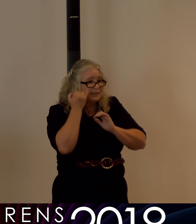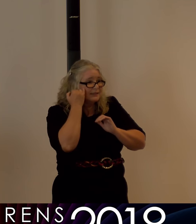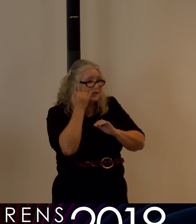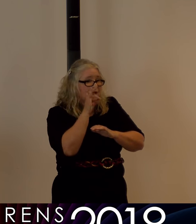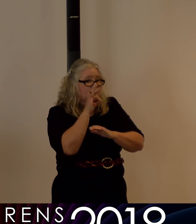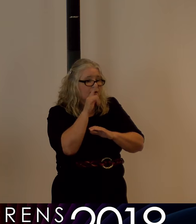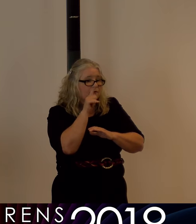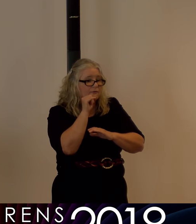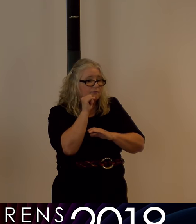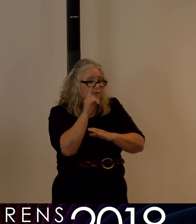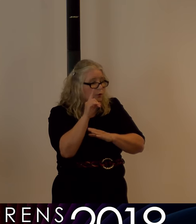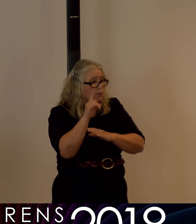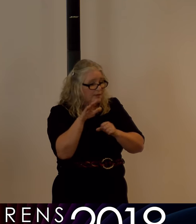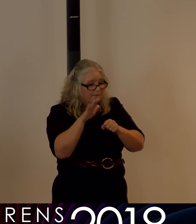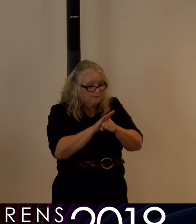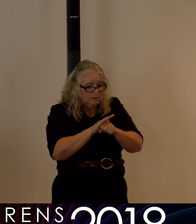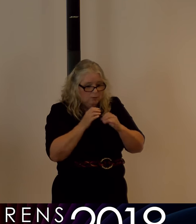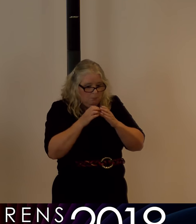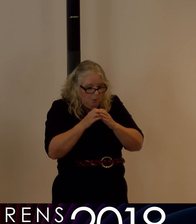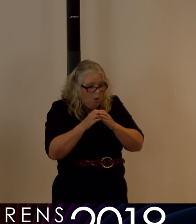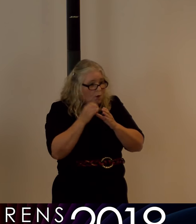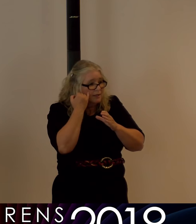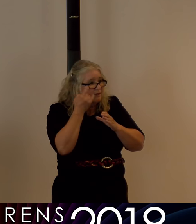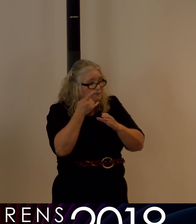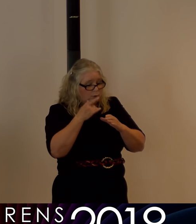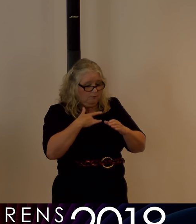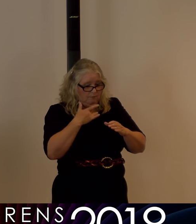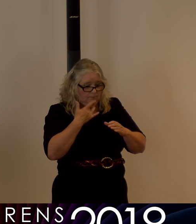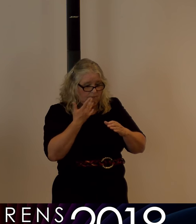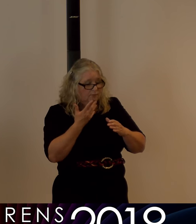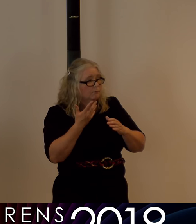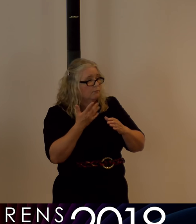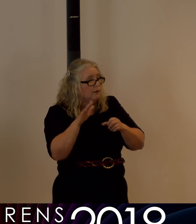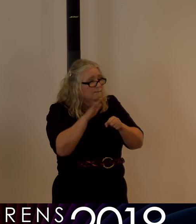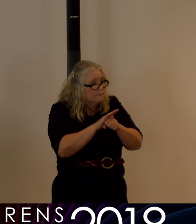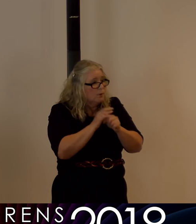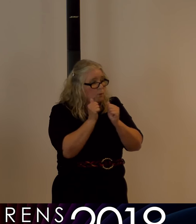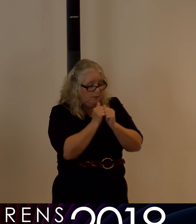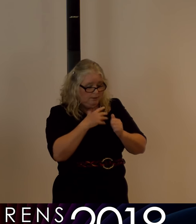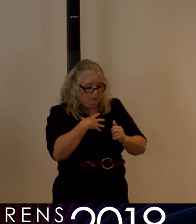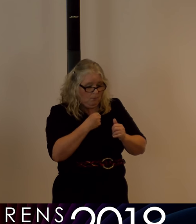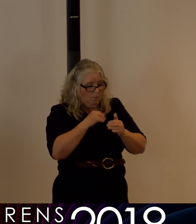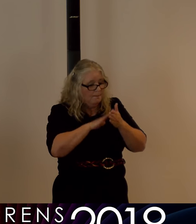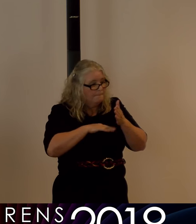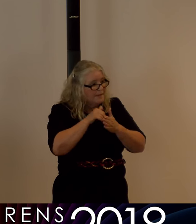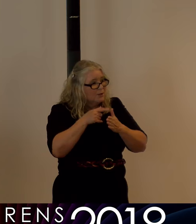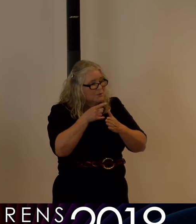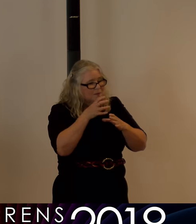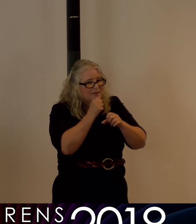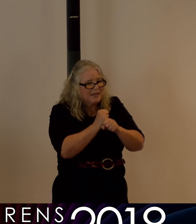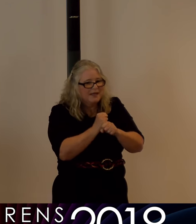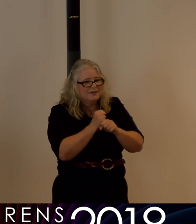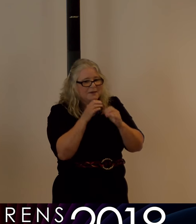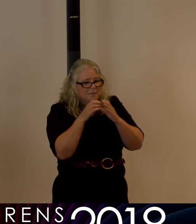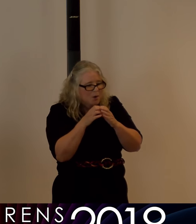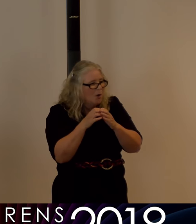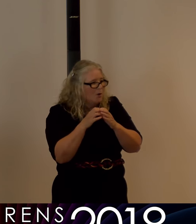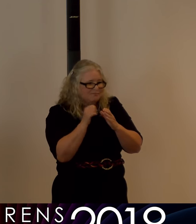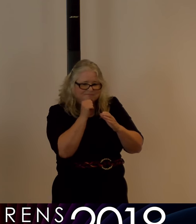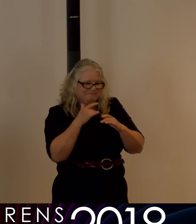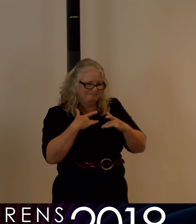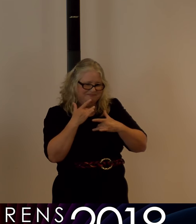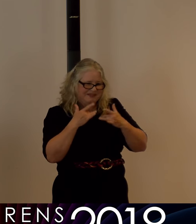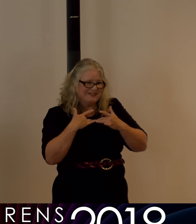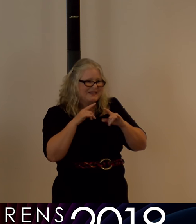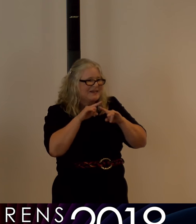get a ball. Not very exciting. But over the course of several days, that little ball turns into this complicated structure